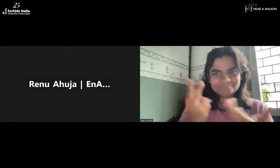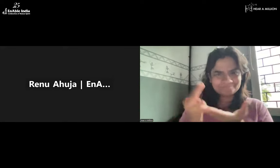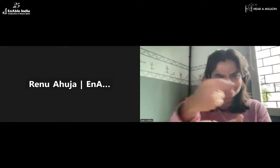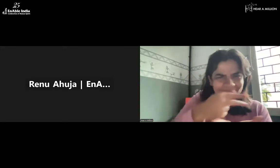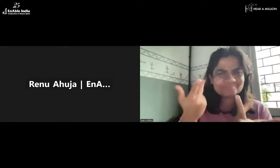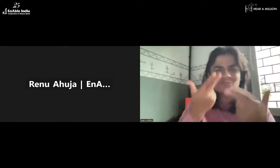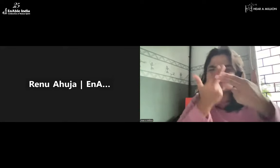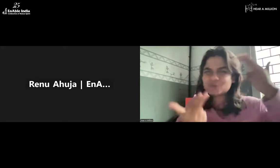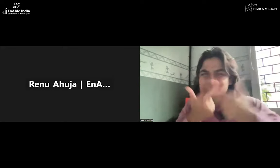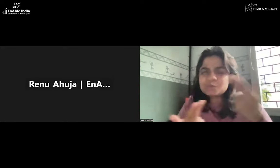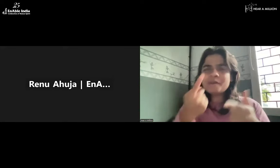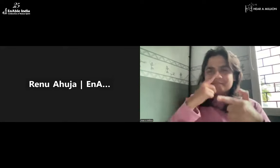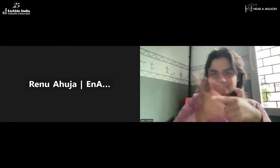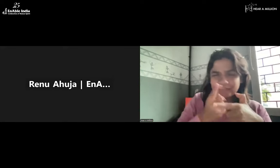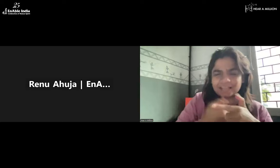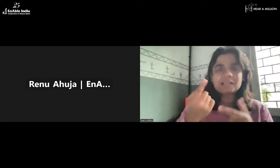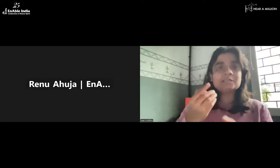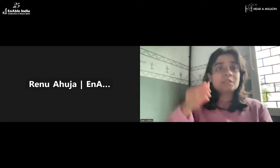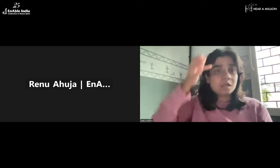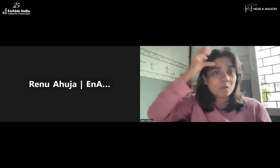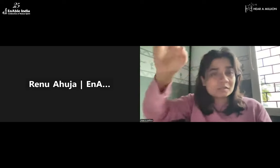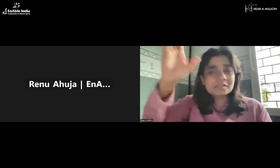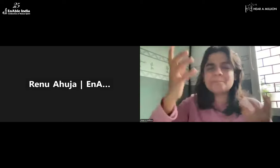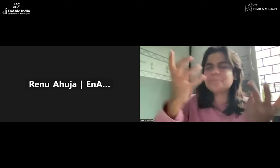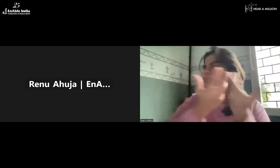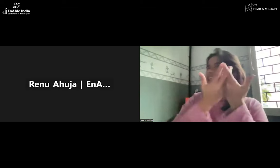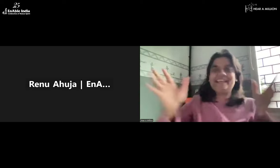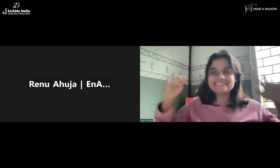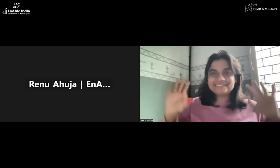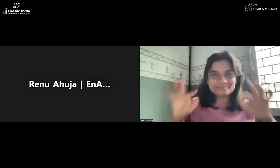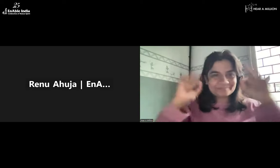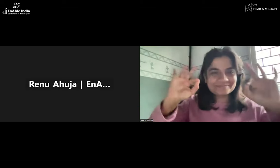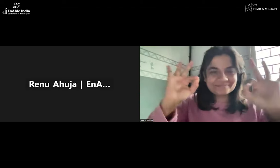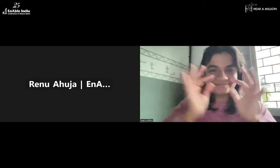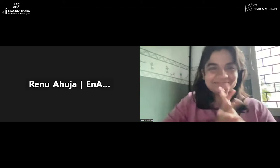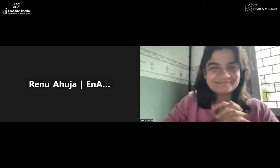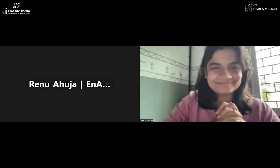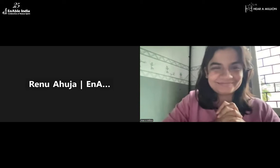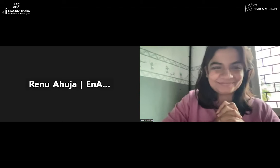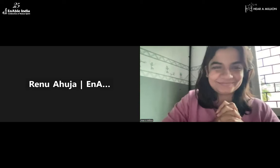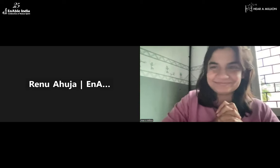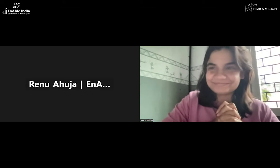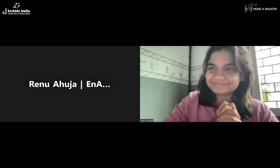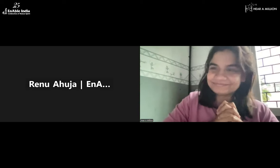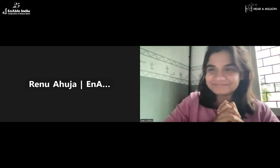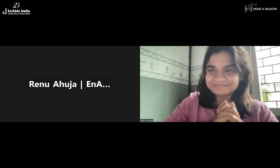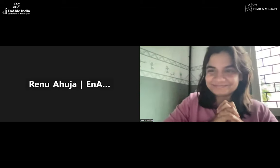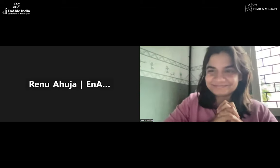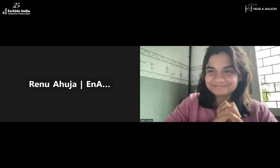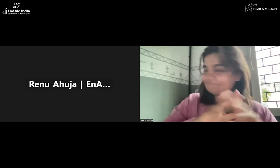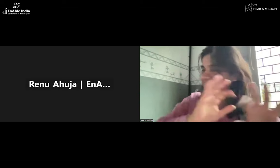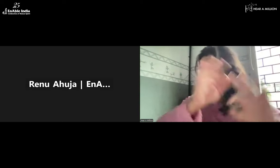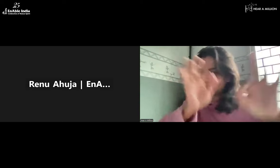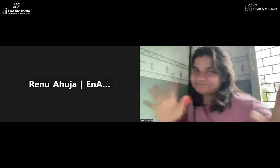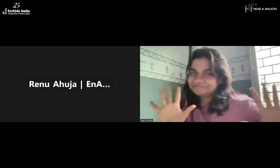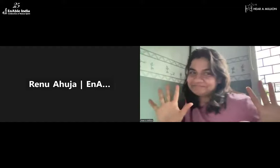also. And dogs do not need to be dangerous. I see whenever like I pet them, I connect with them so